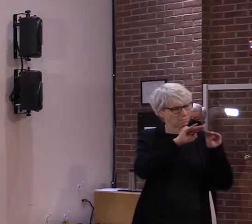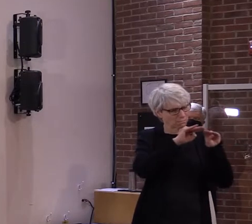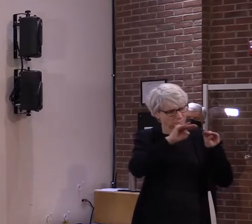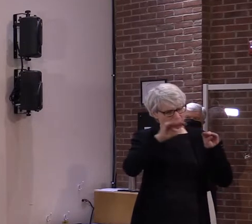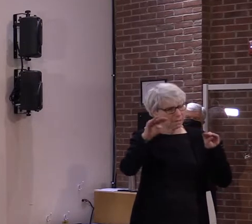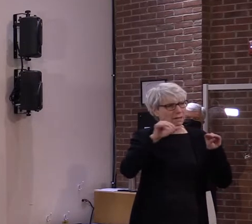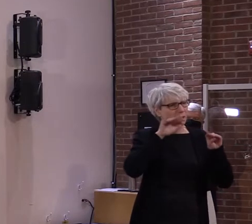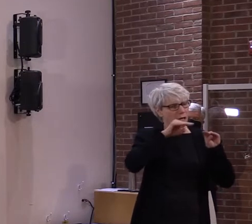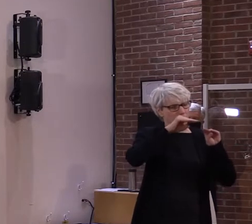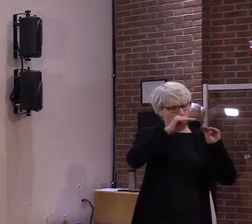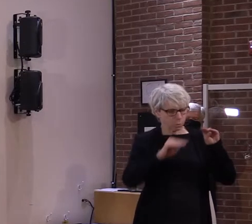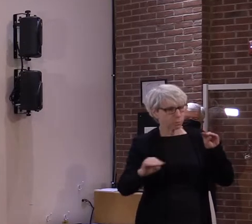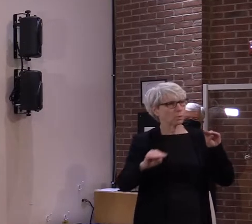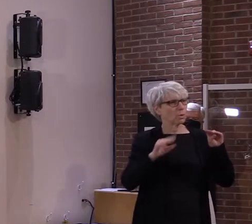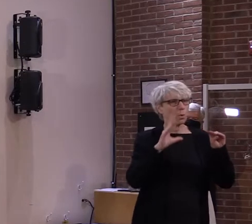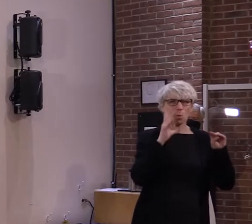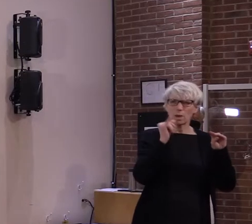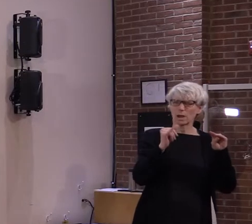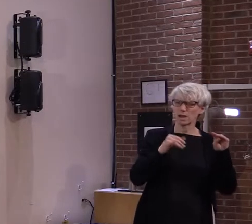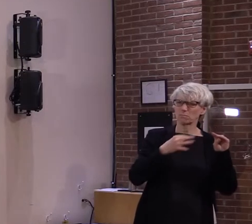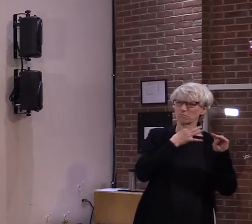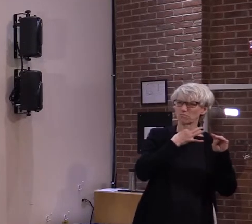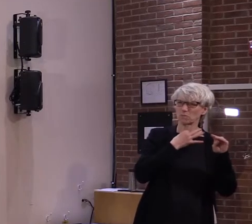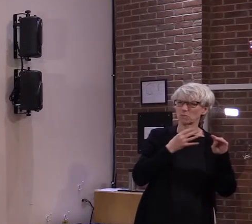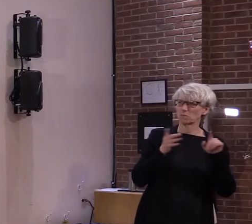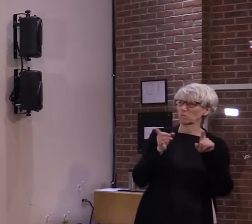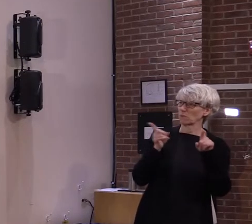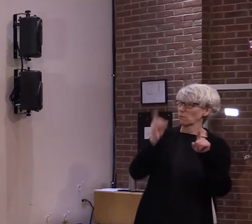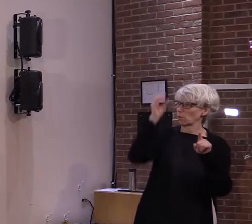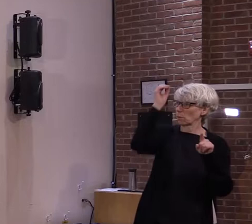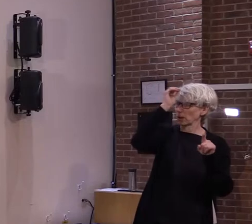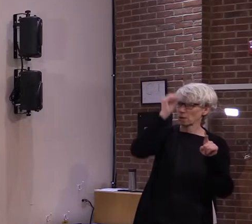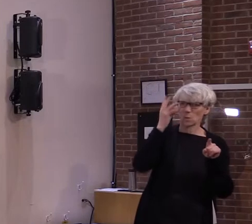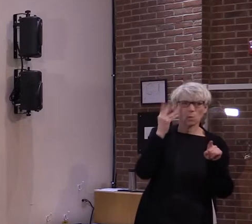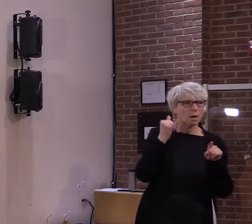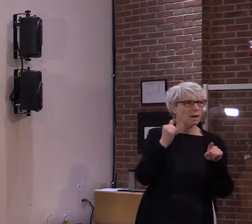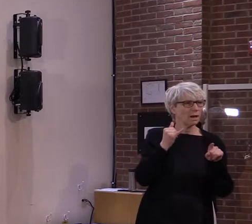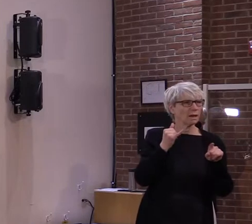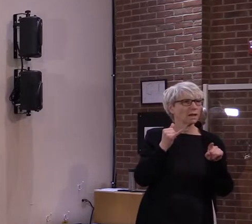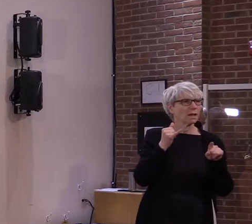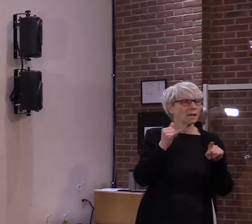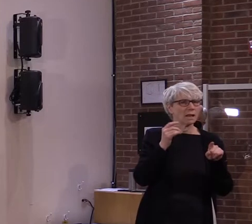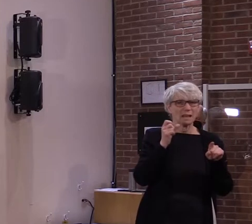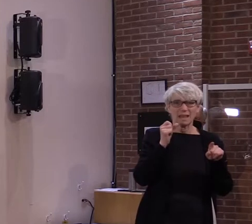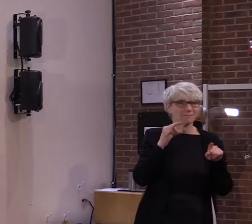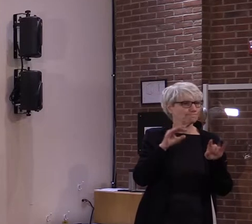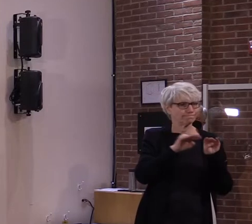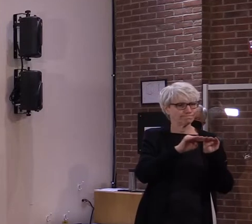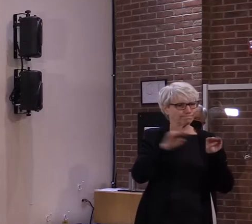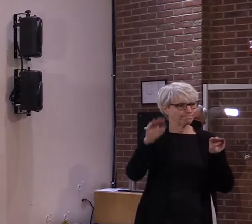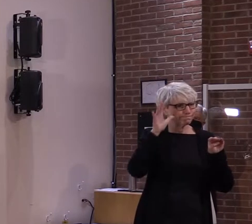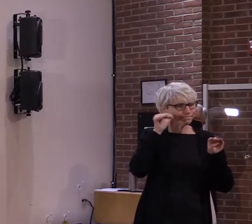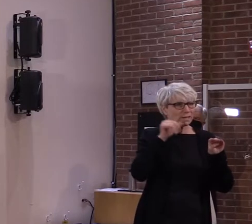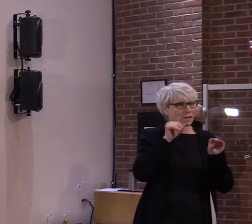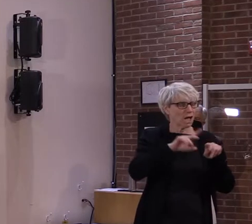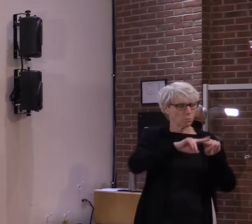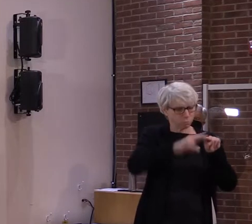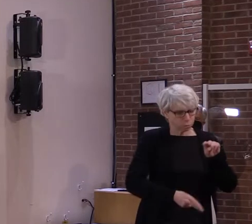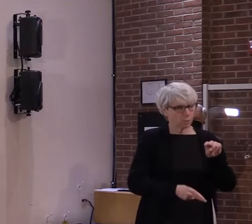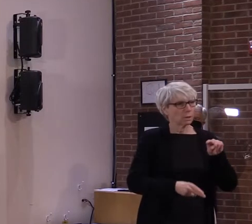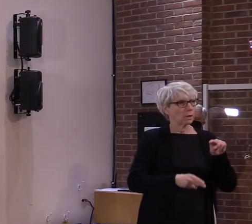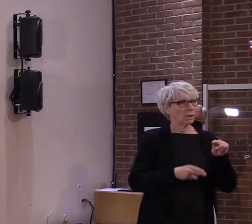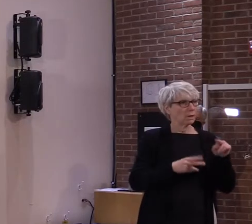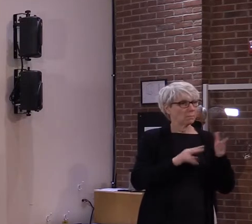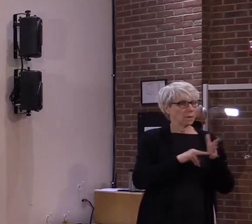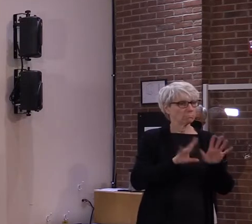and if they remain at the level they are, if and how that could affect our reopening plan. Yeah, I think we can both